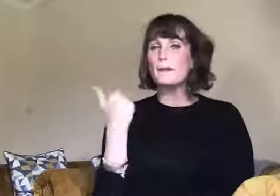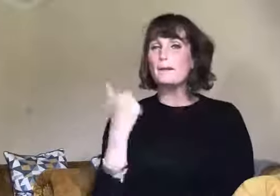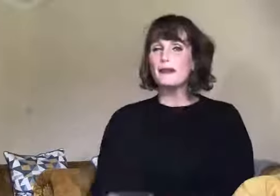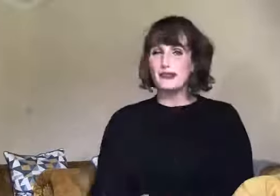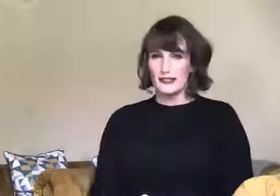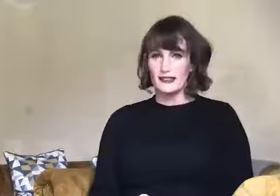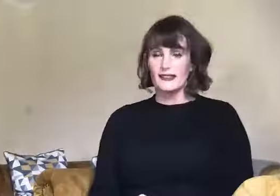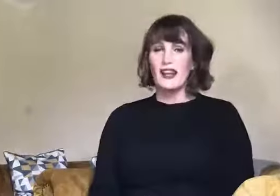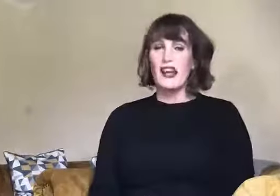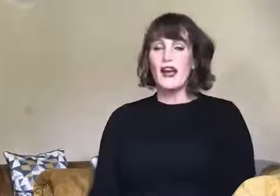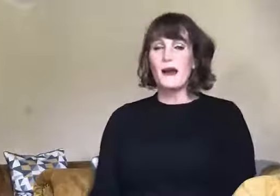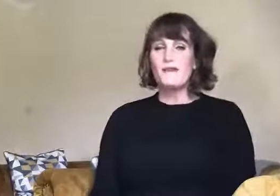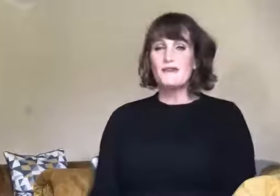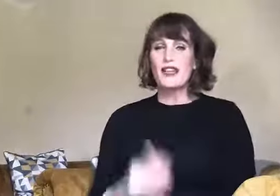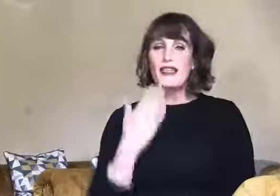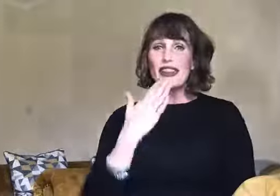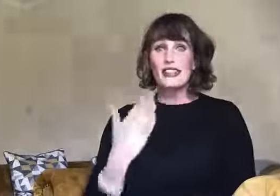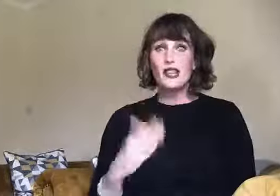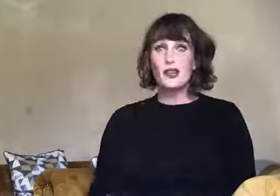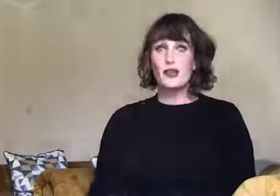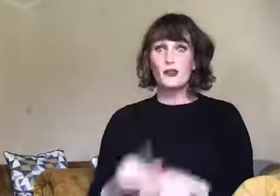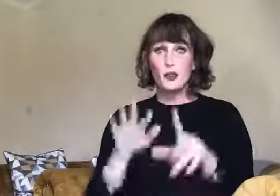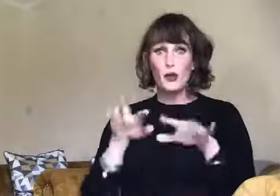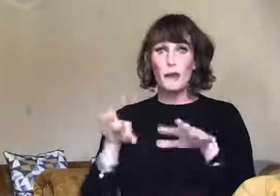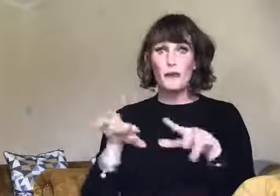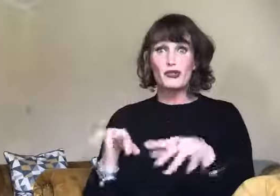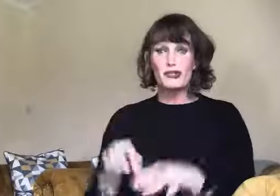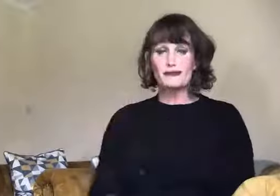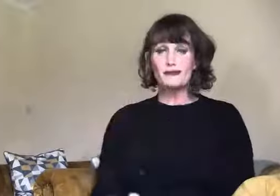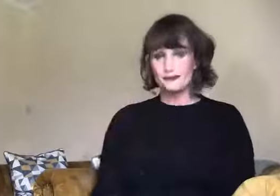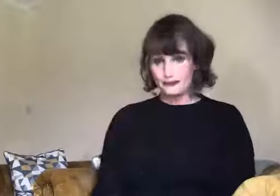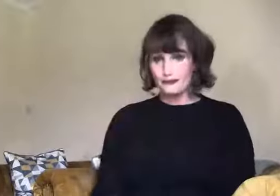awesome. Thank you for your input.